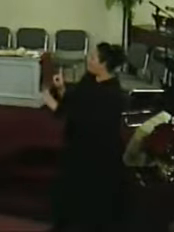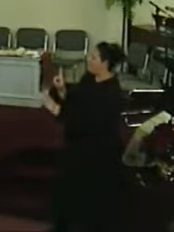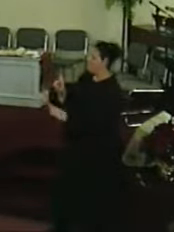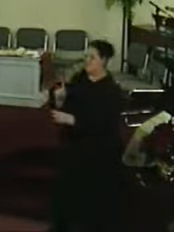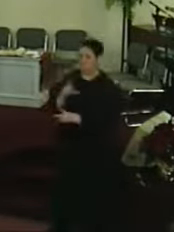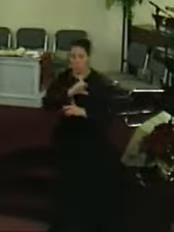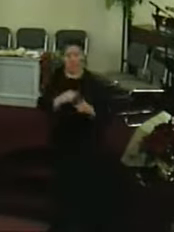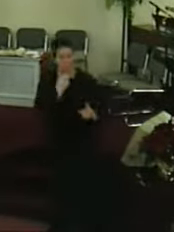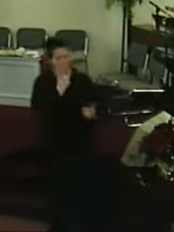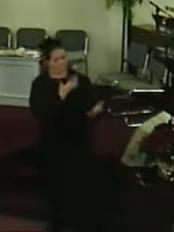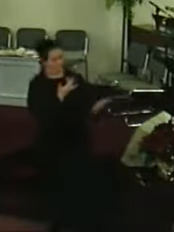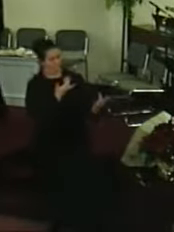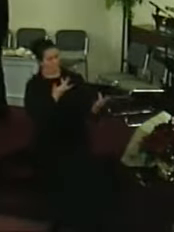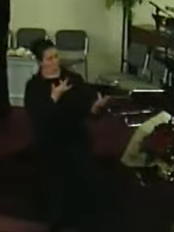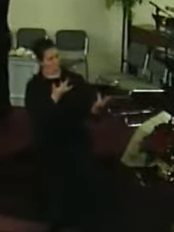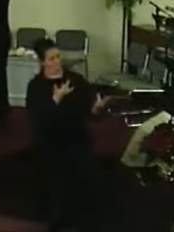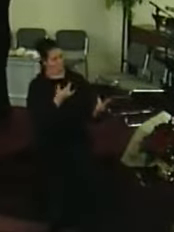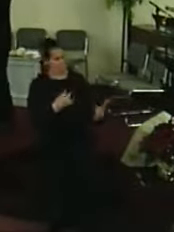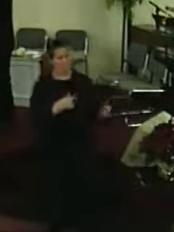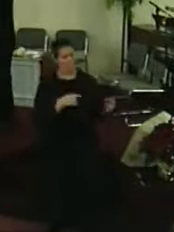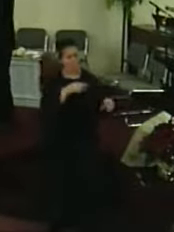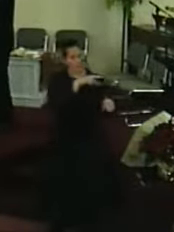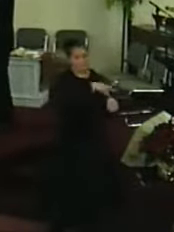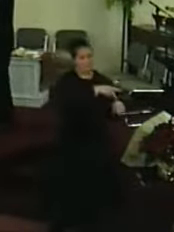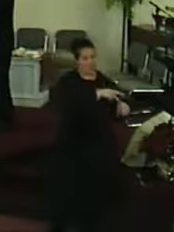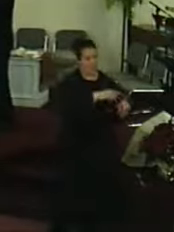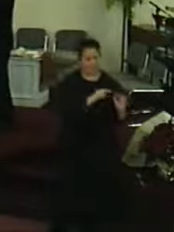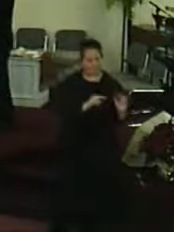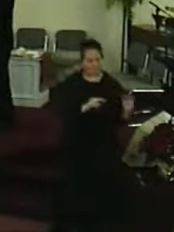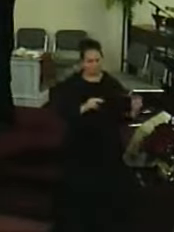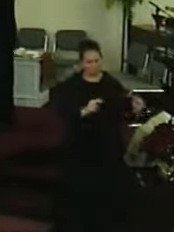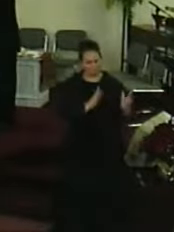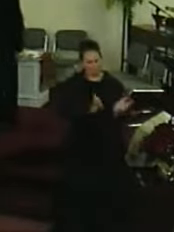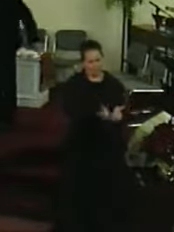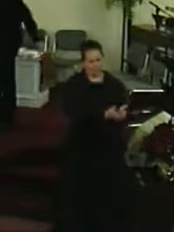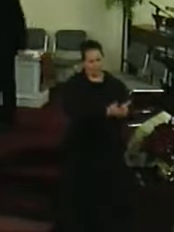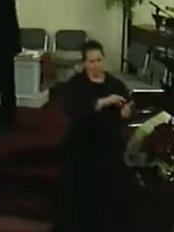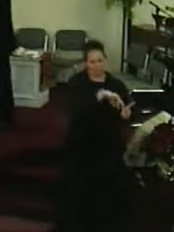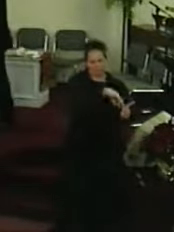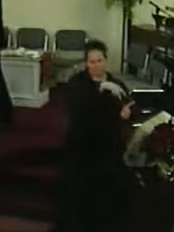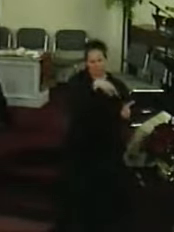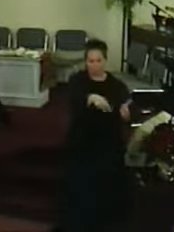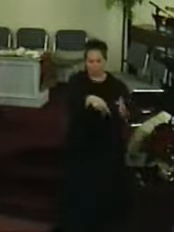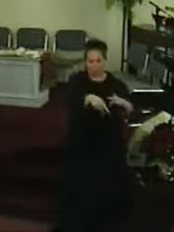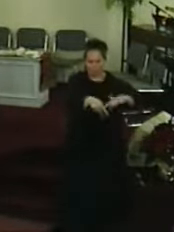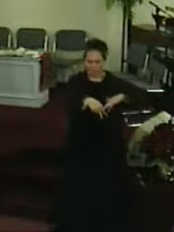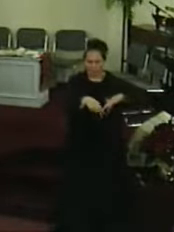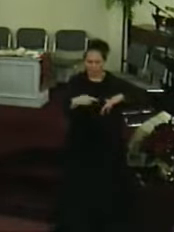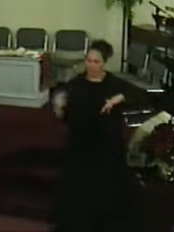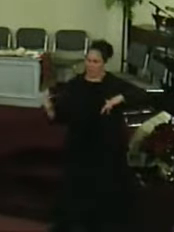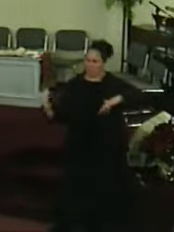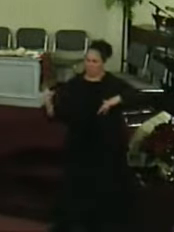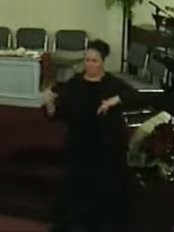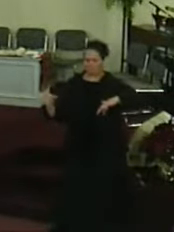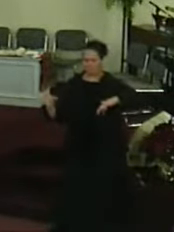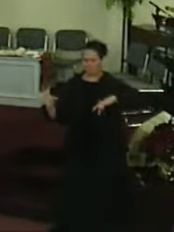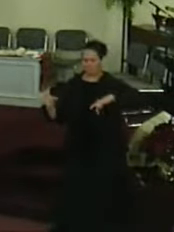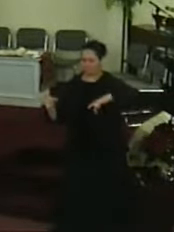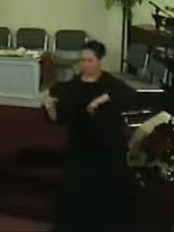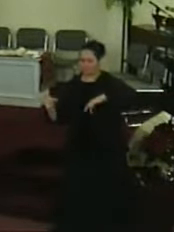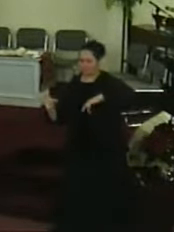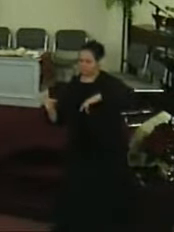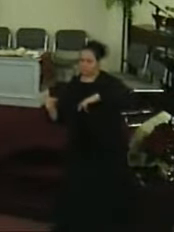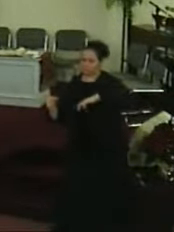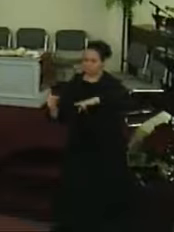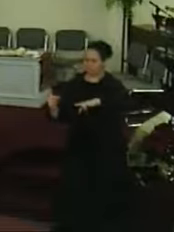gets out of that boat. And the Bible says he began to walk to Jesus. But he got out there and